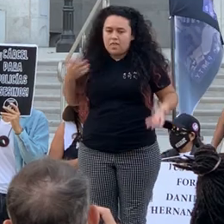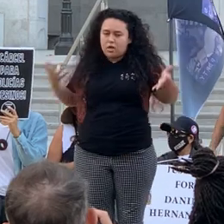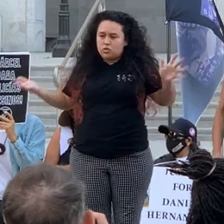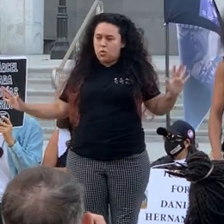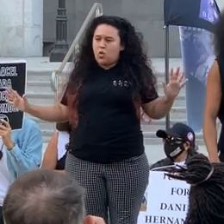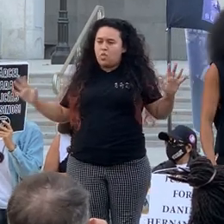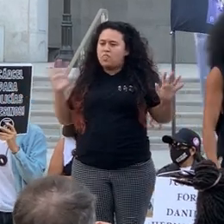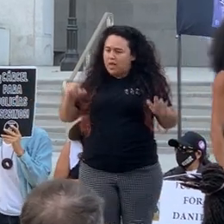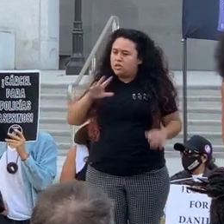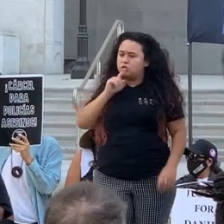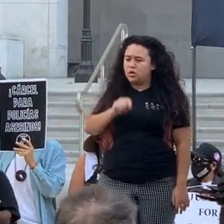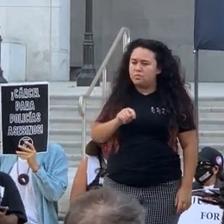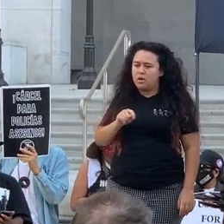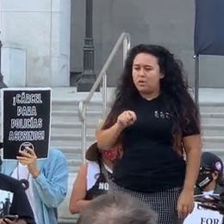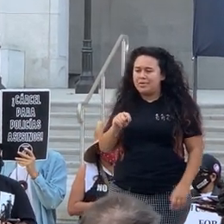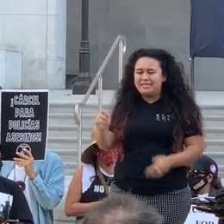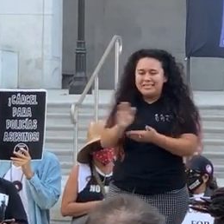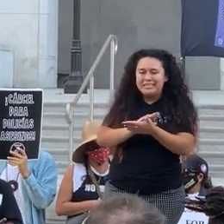talking about.